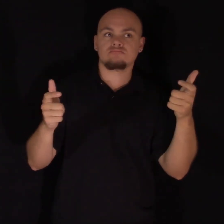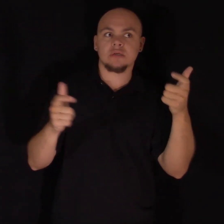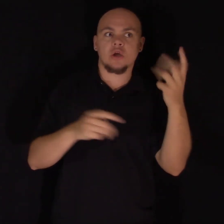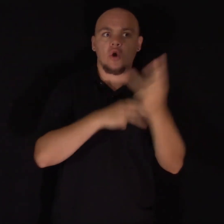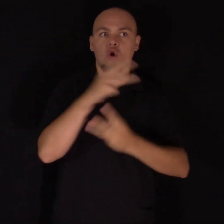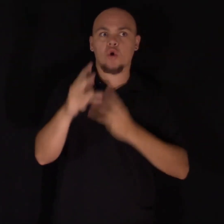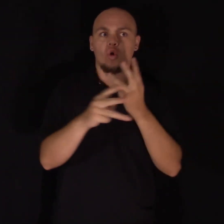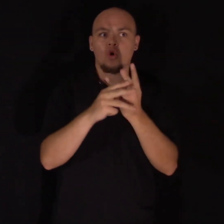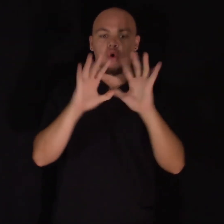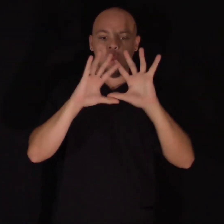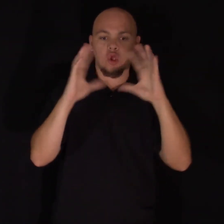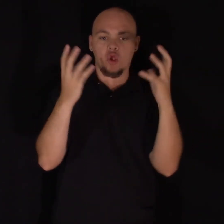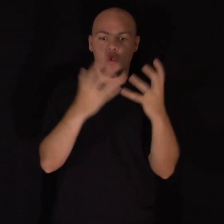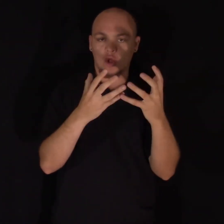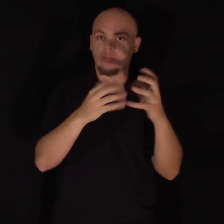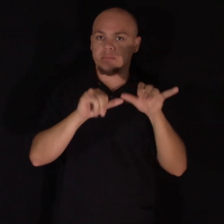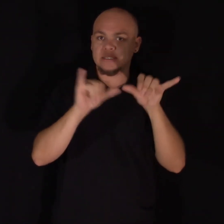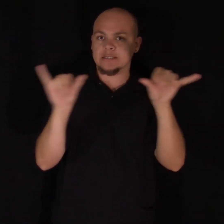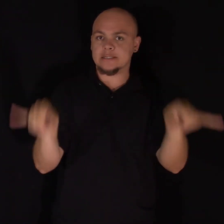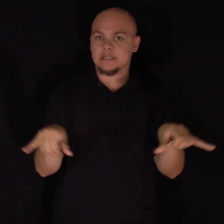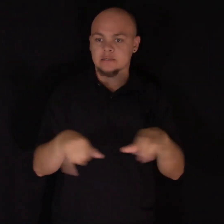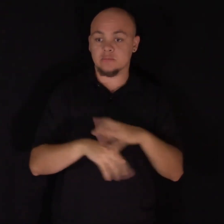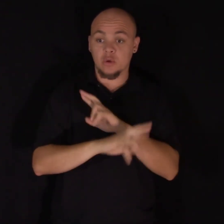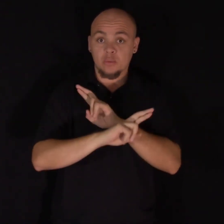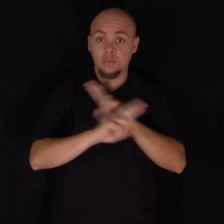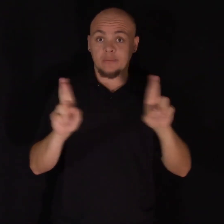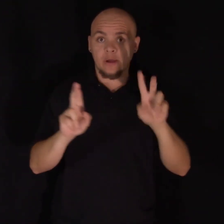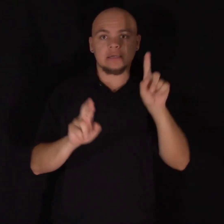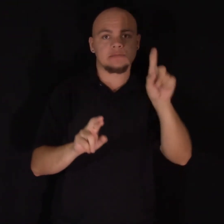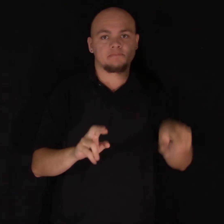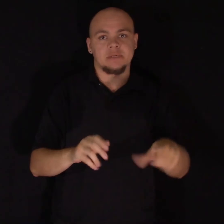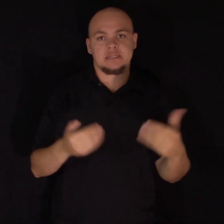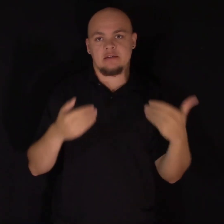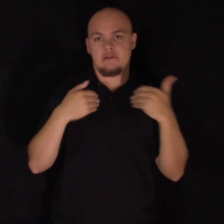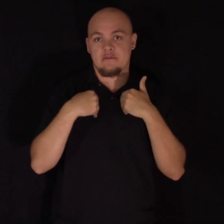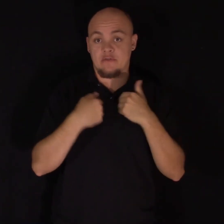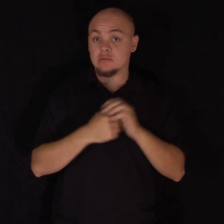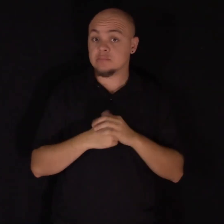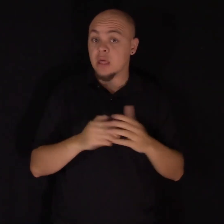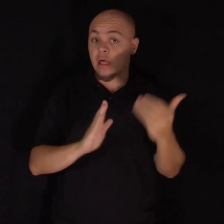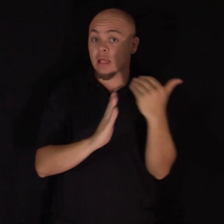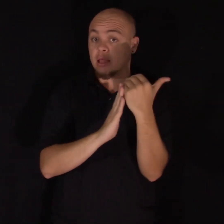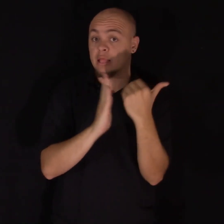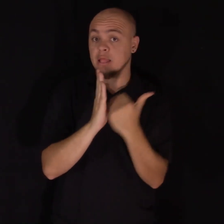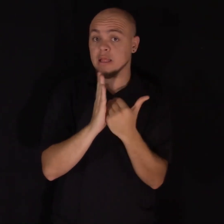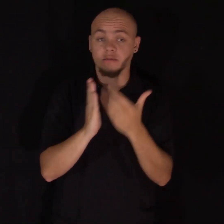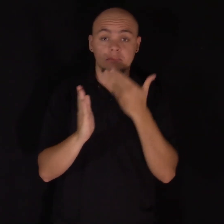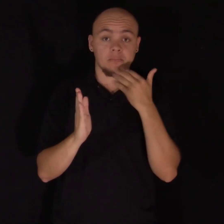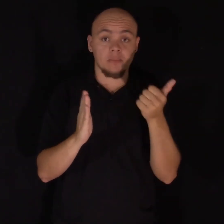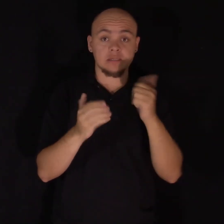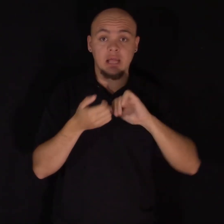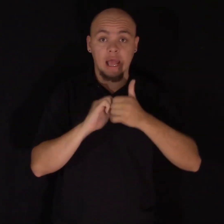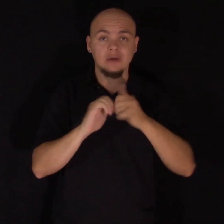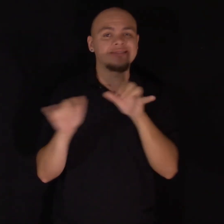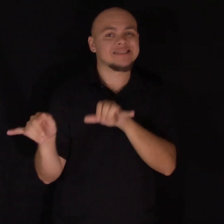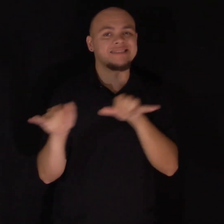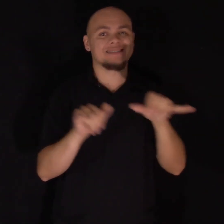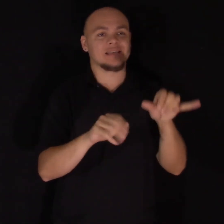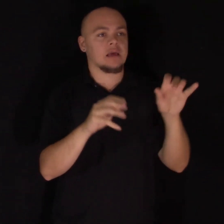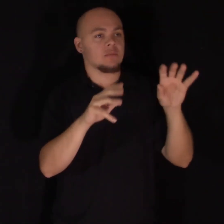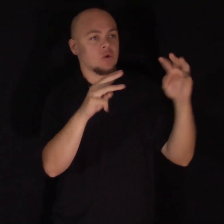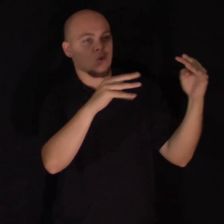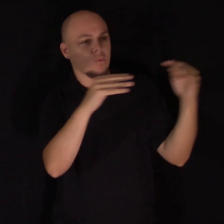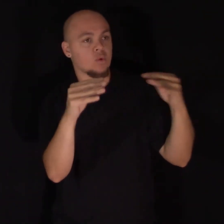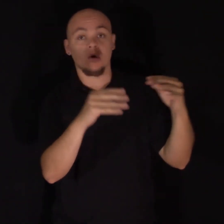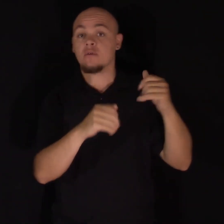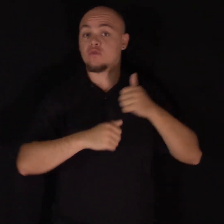we need preparedness. The best lessons, I think, on how to get prepared are, again, what we do for war. For